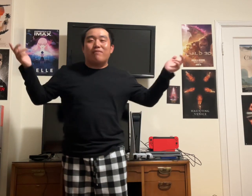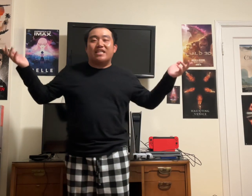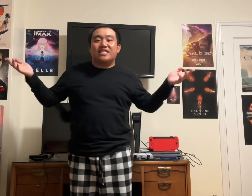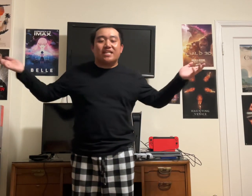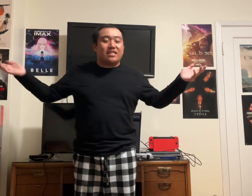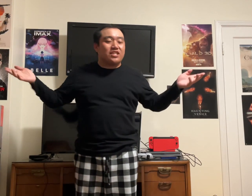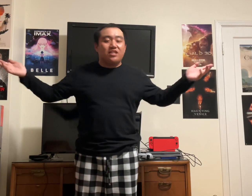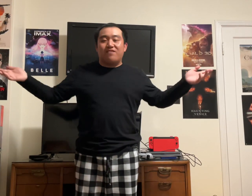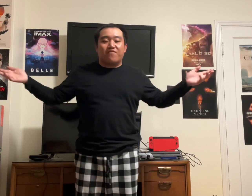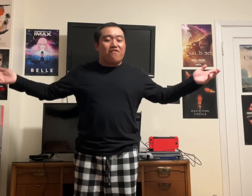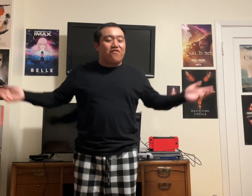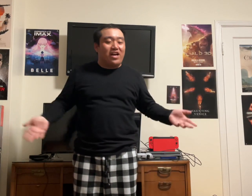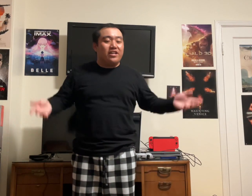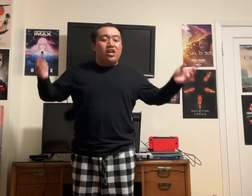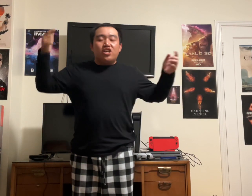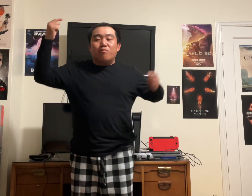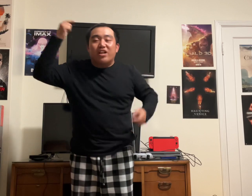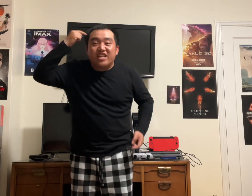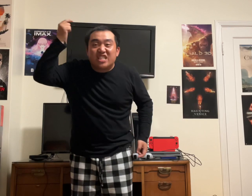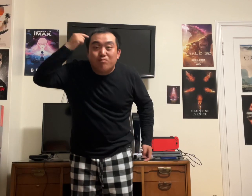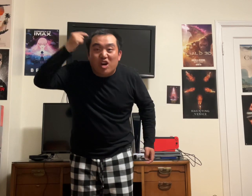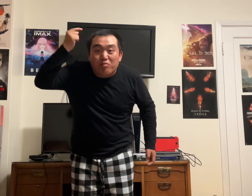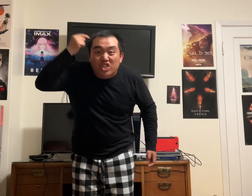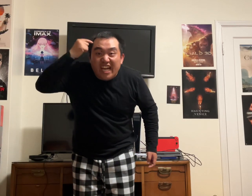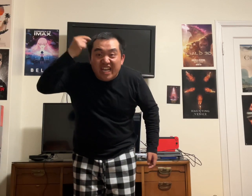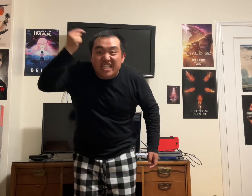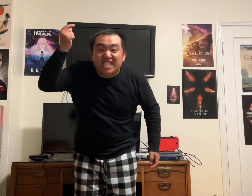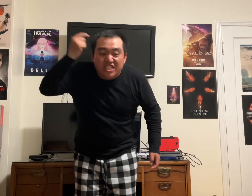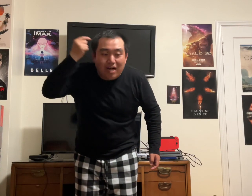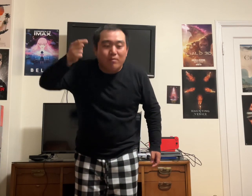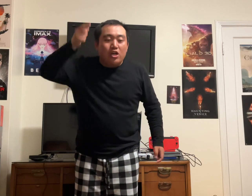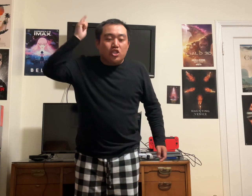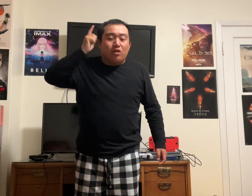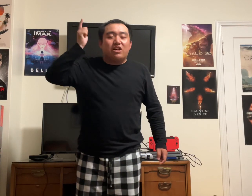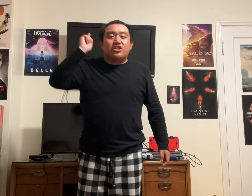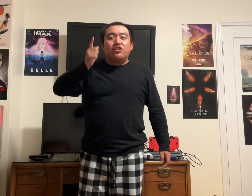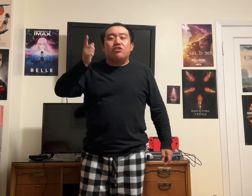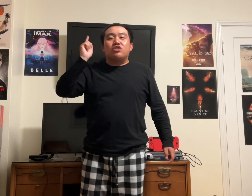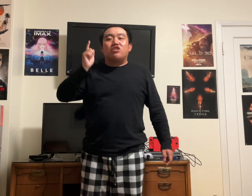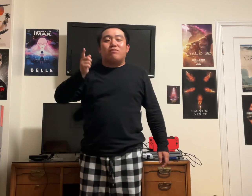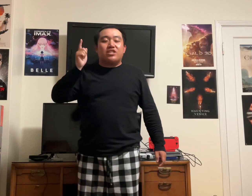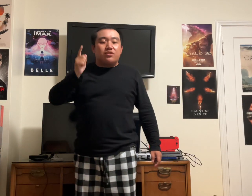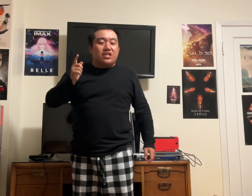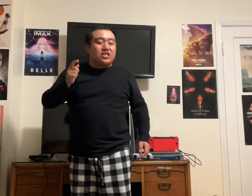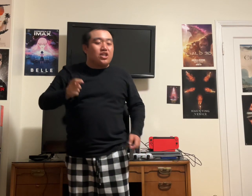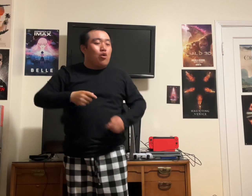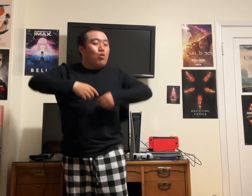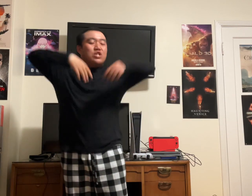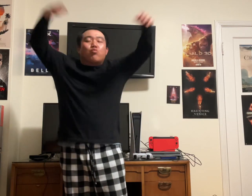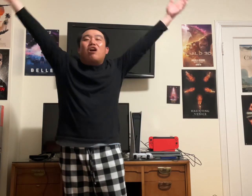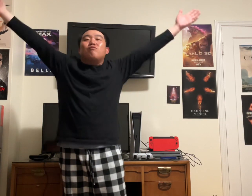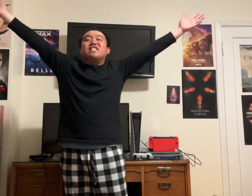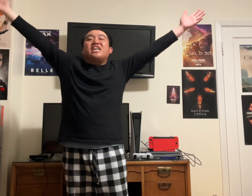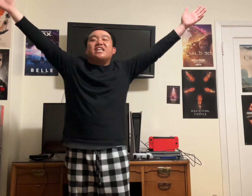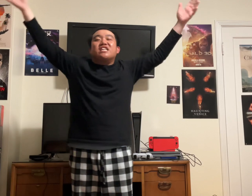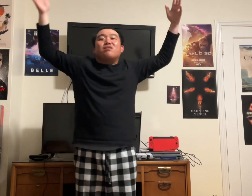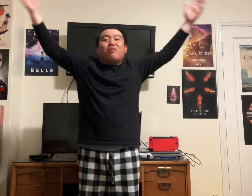make sense not to live for fun? Your brain gets smart, but your head gets dumb. So much to do, so much to see. So what's wrong with taking the back